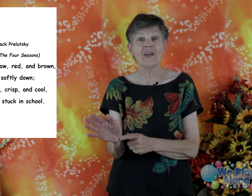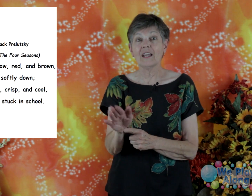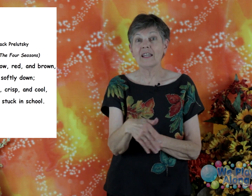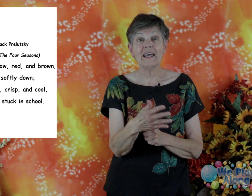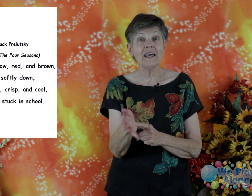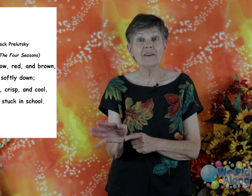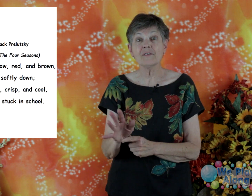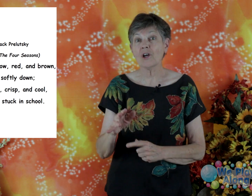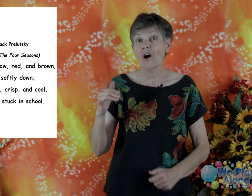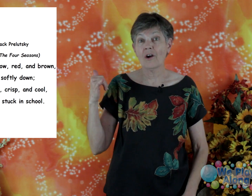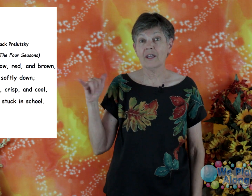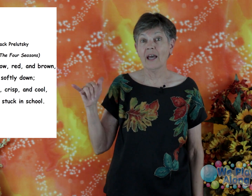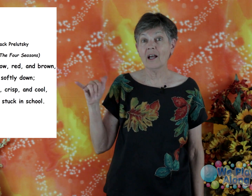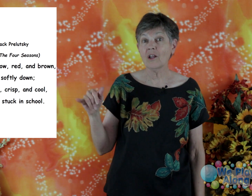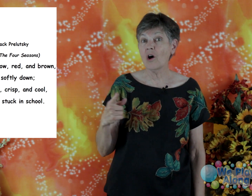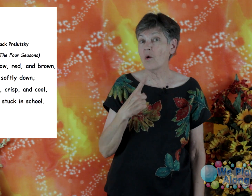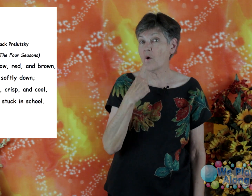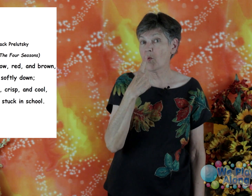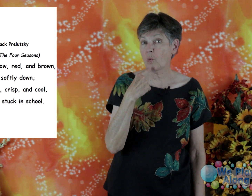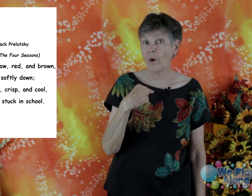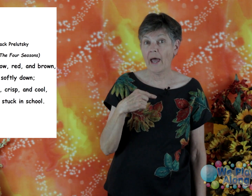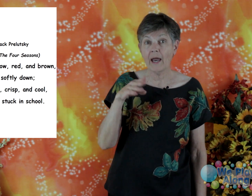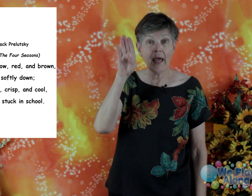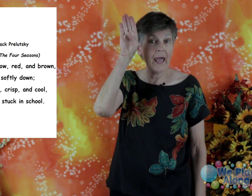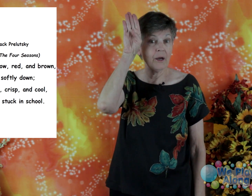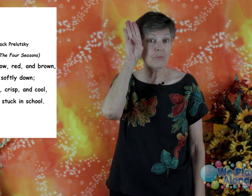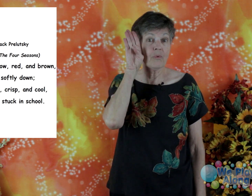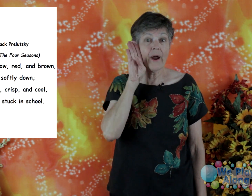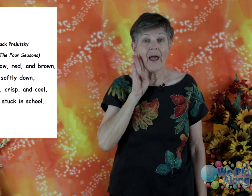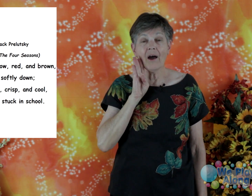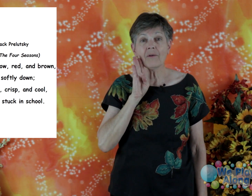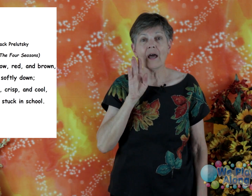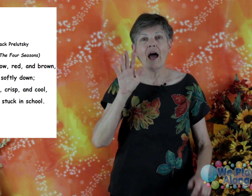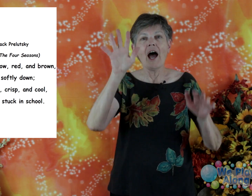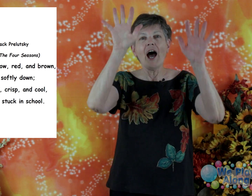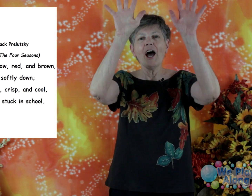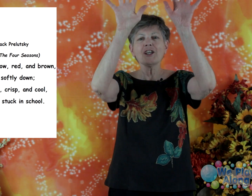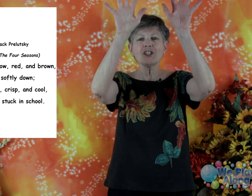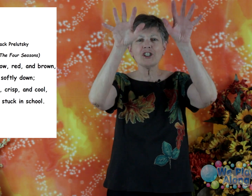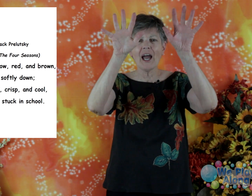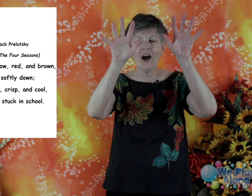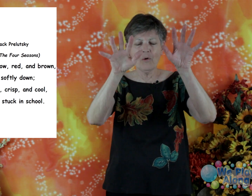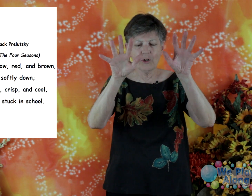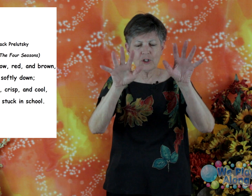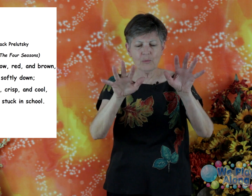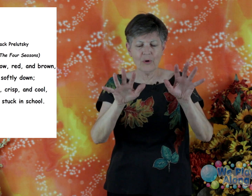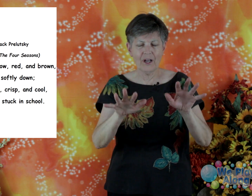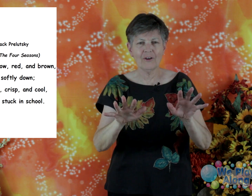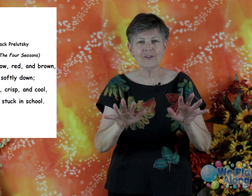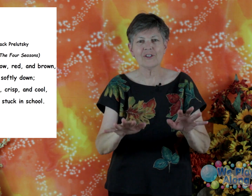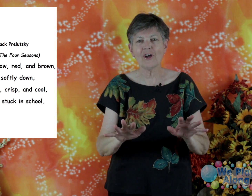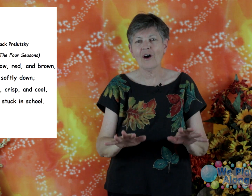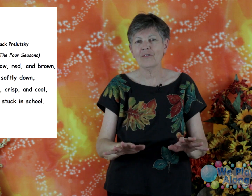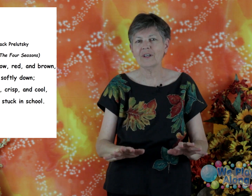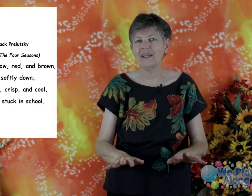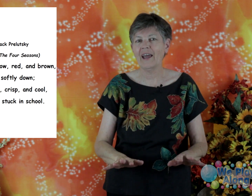The leaves are yellow, red, and brown. A shower sprinkles softly